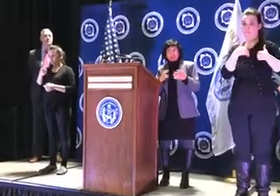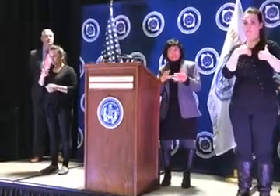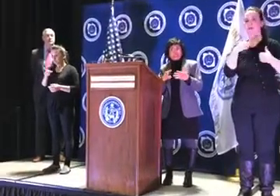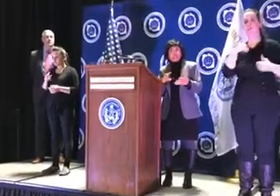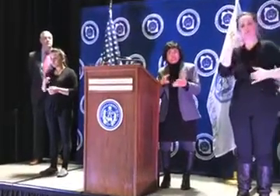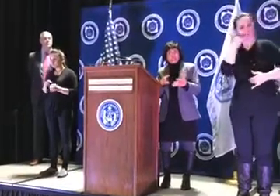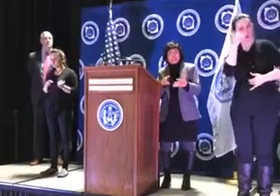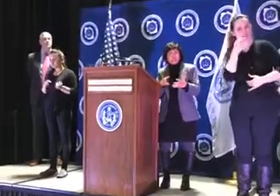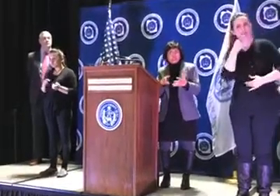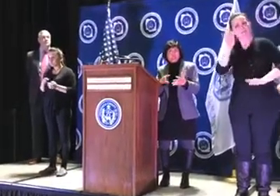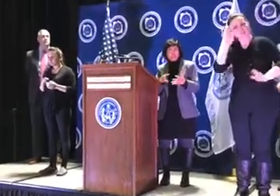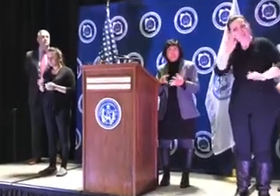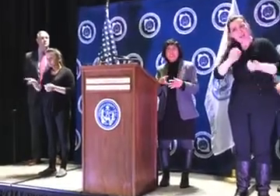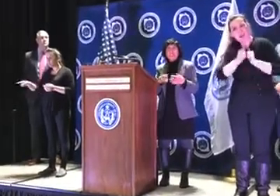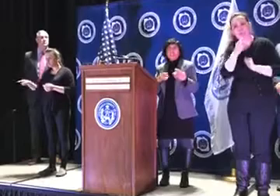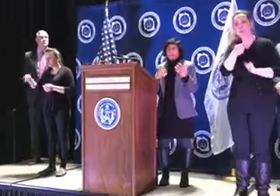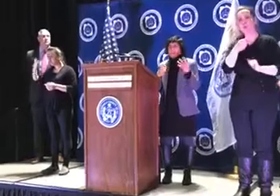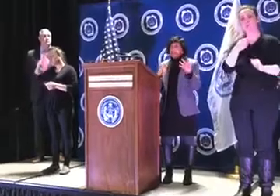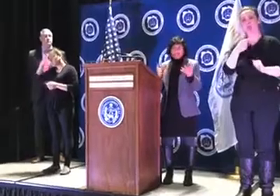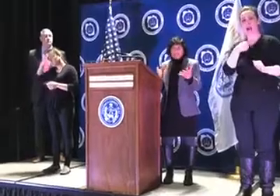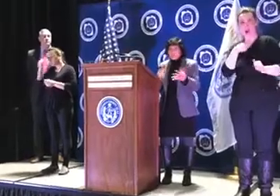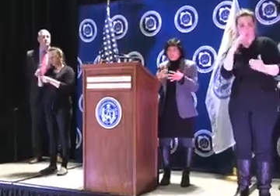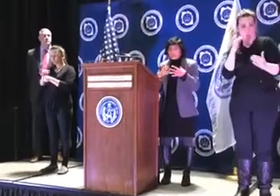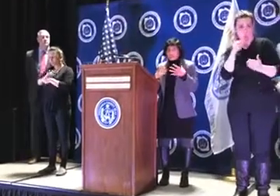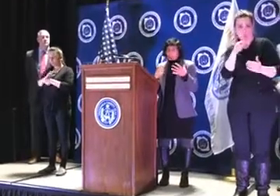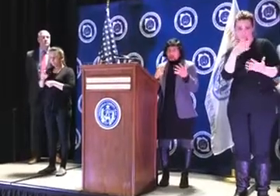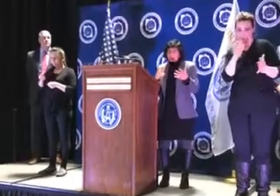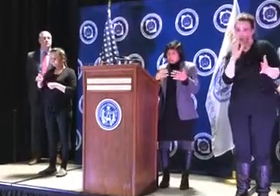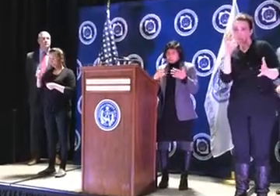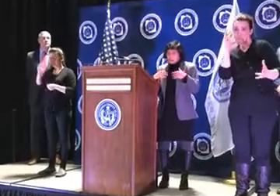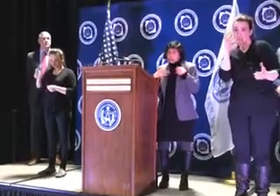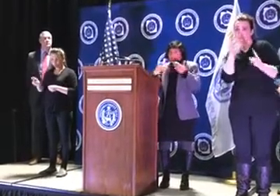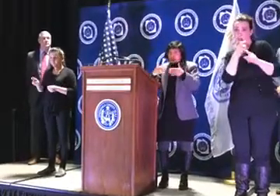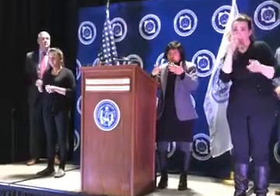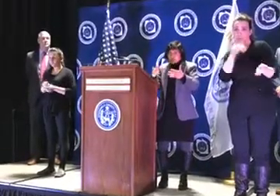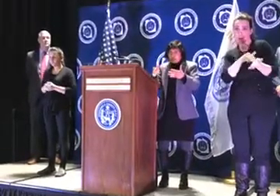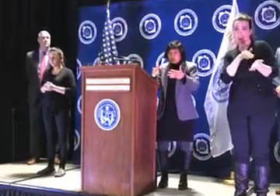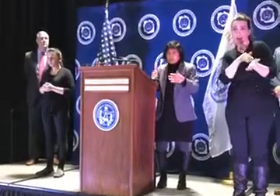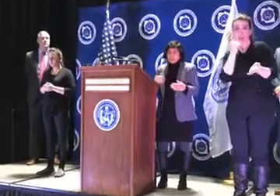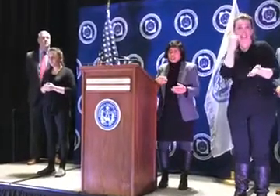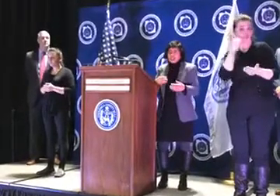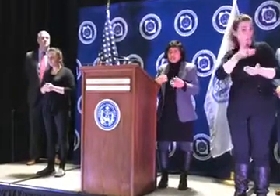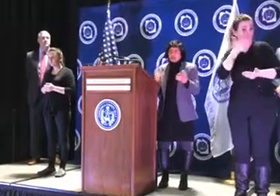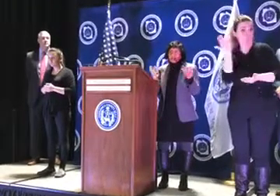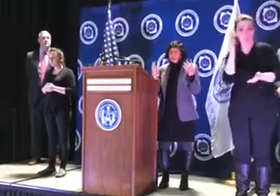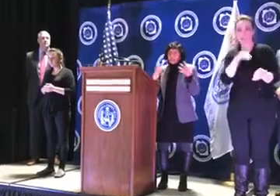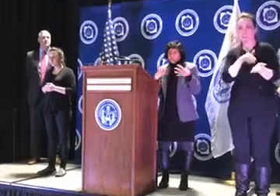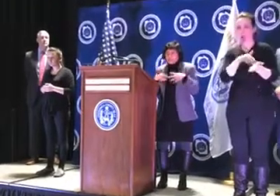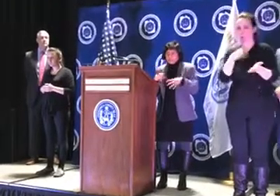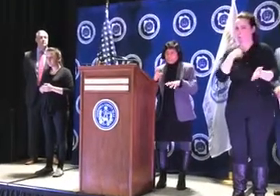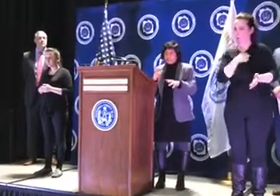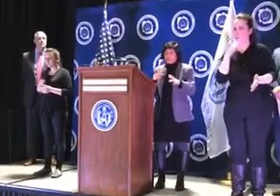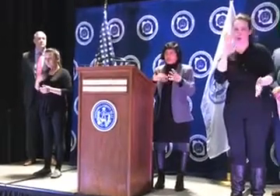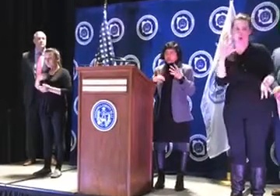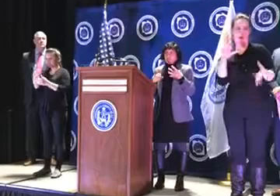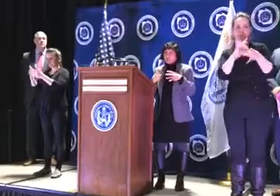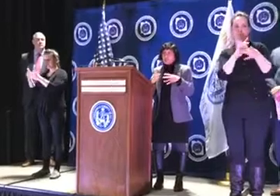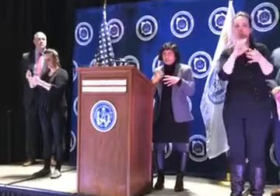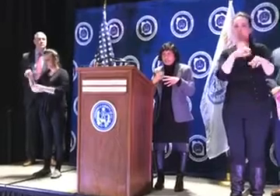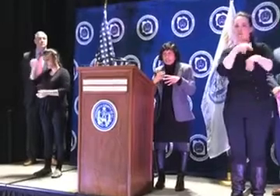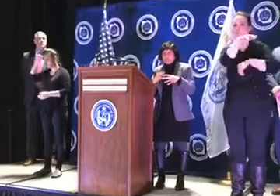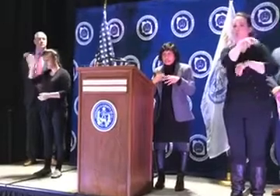doctor has already contacted you, hopefully. If you don't have a doctor, then we will be the first one, and we kind of take